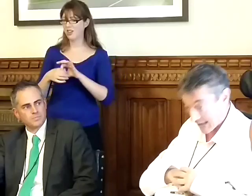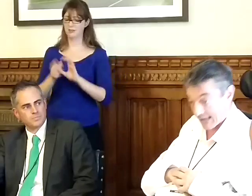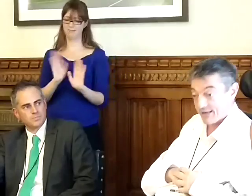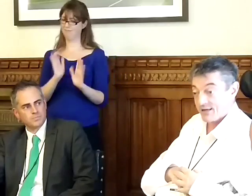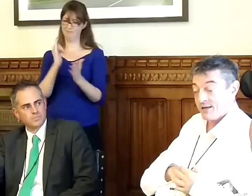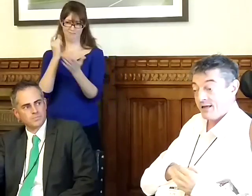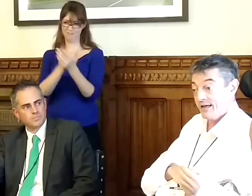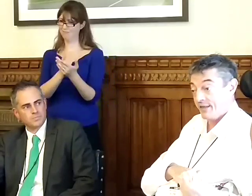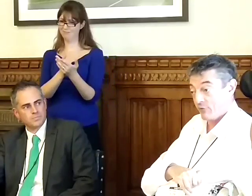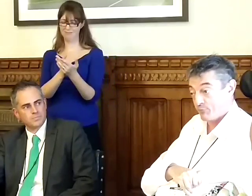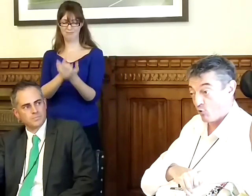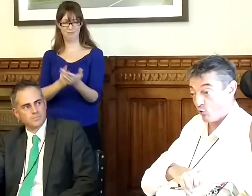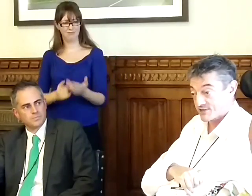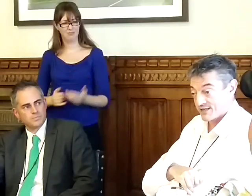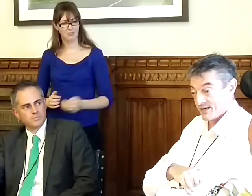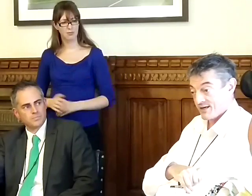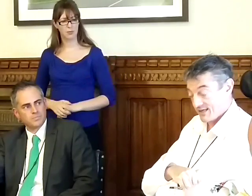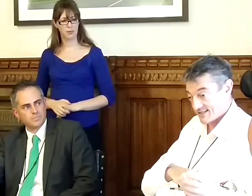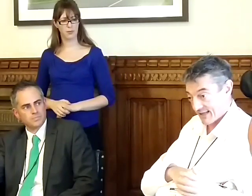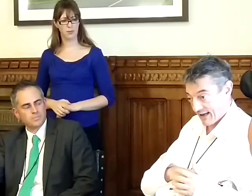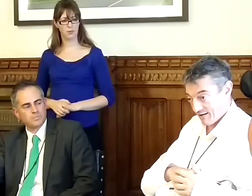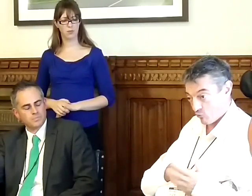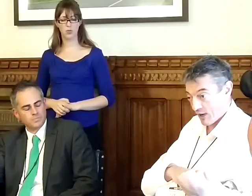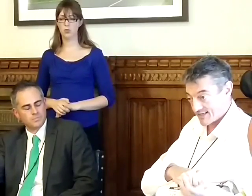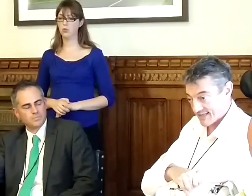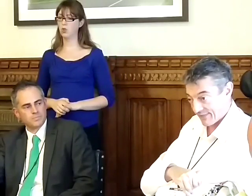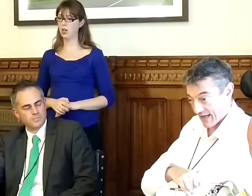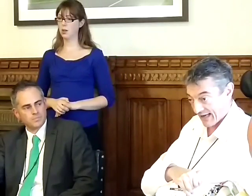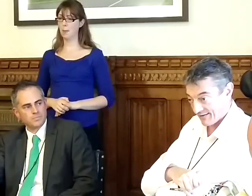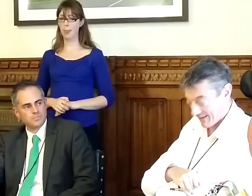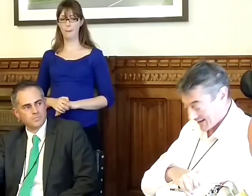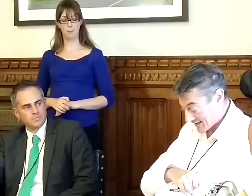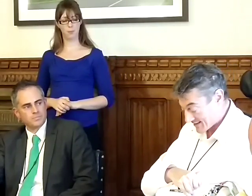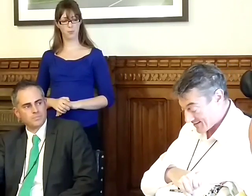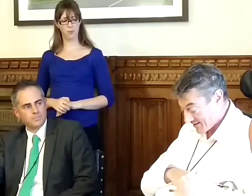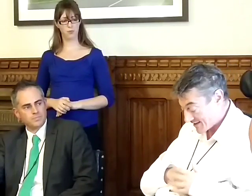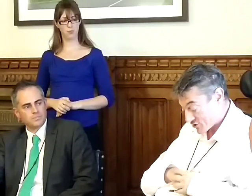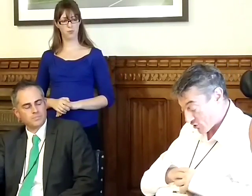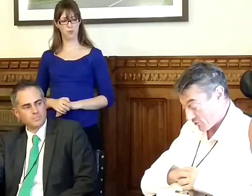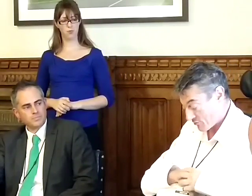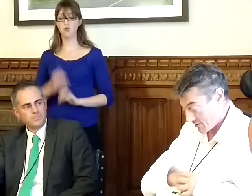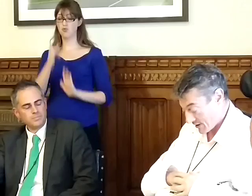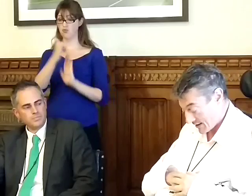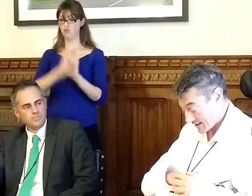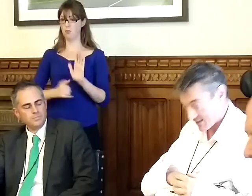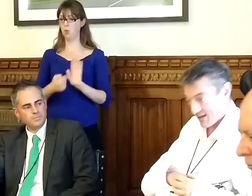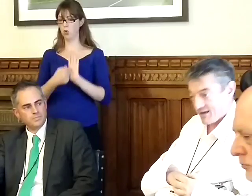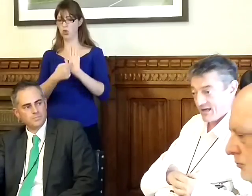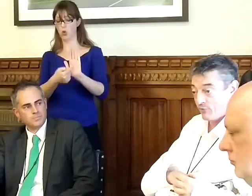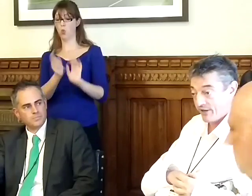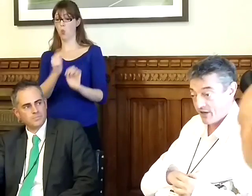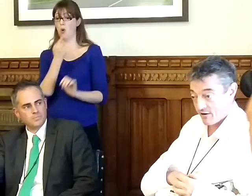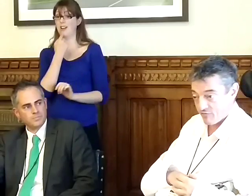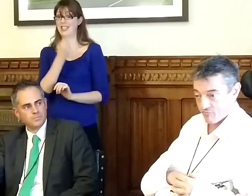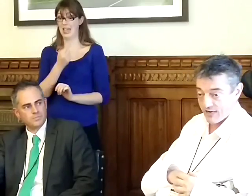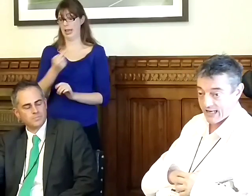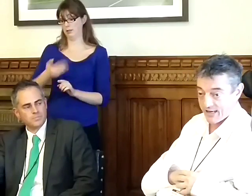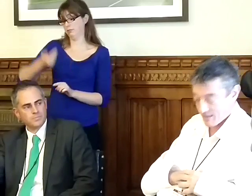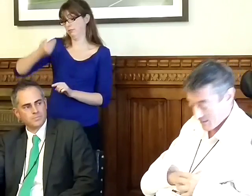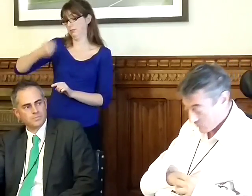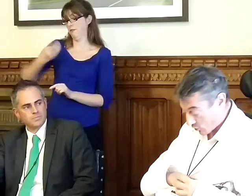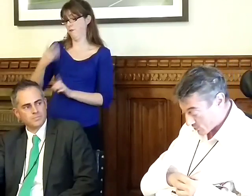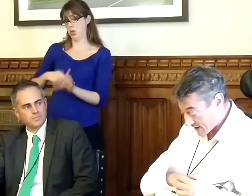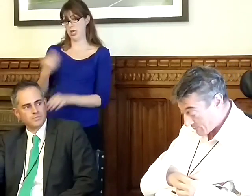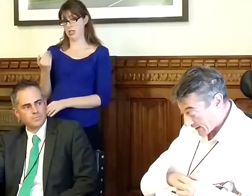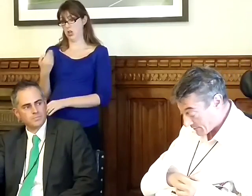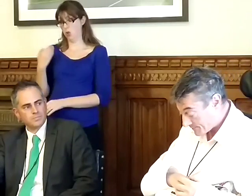really strongly in the report is that what I said then is true. And we knew